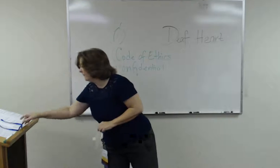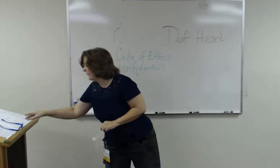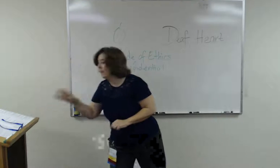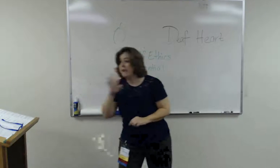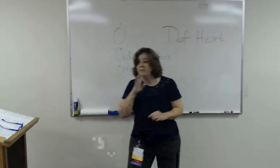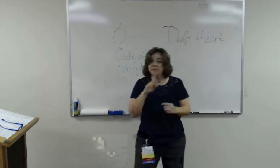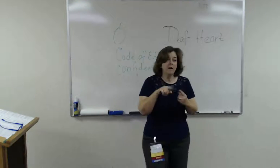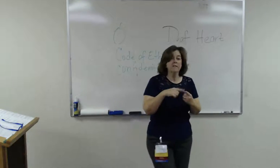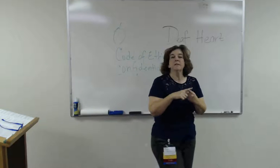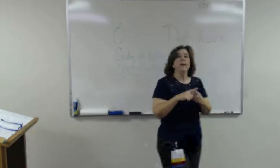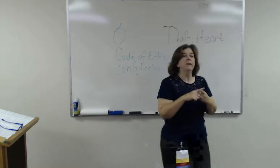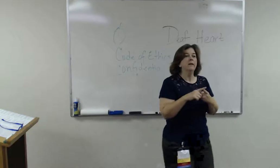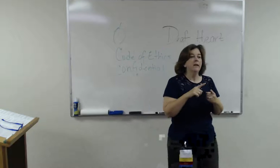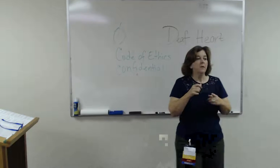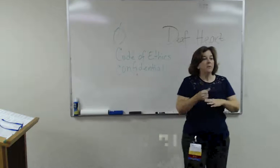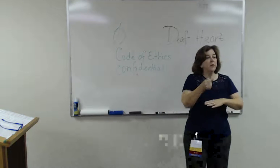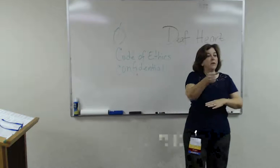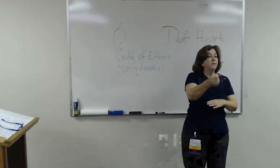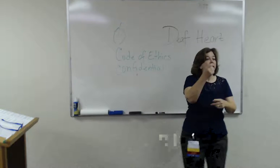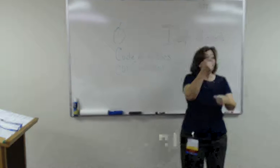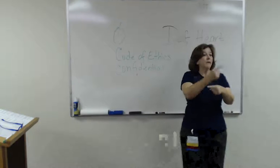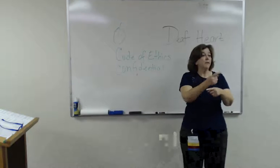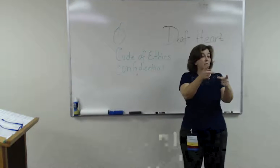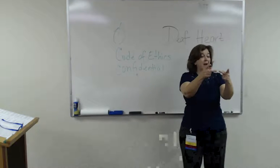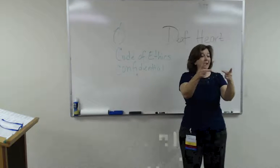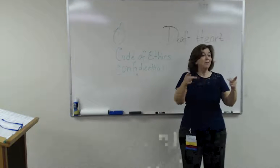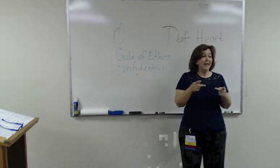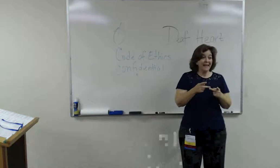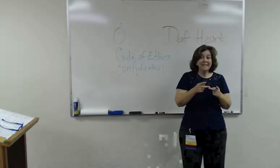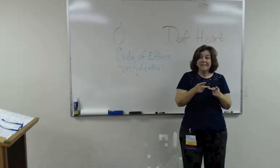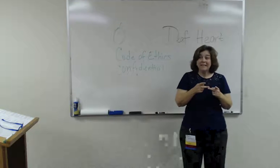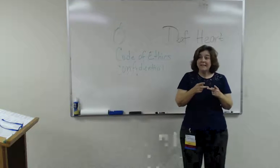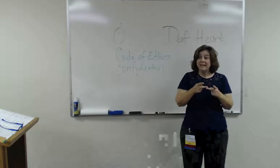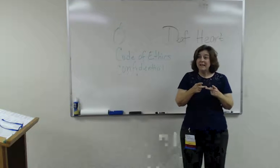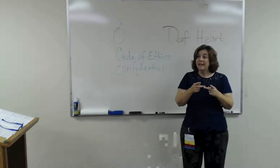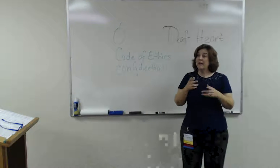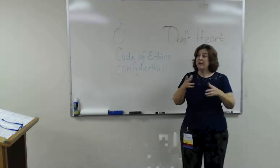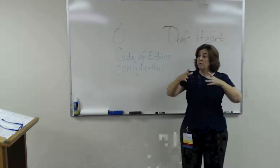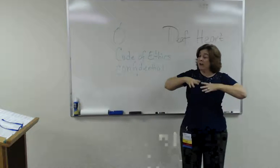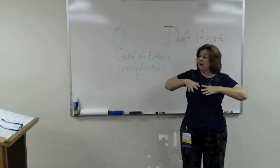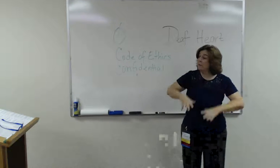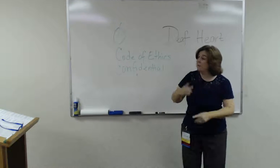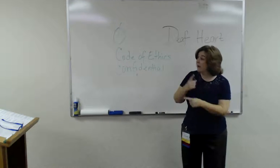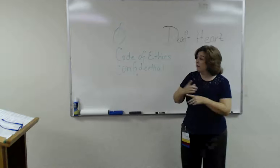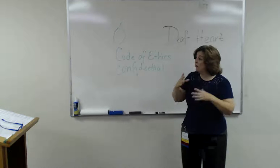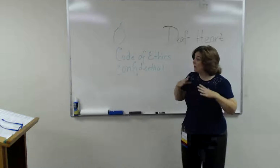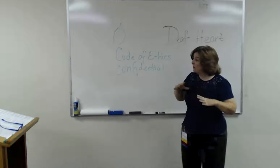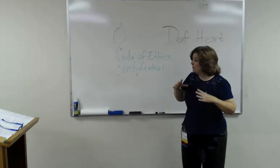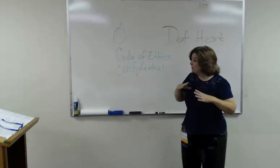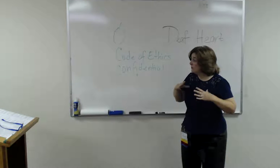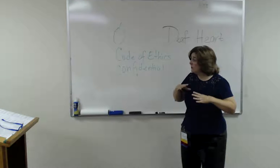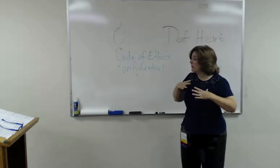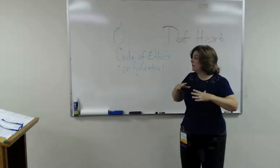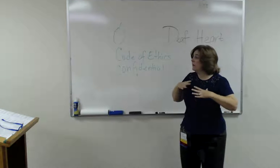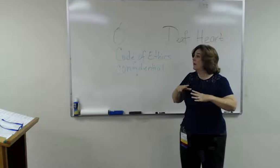And that just talks about putting yourself in the right place, wearing the right clothes,